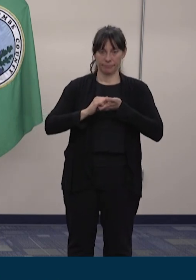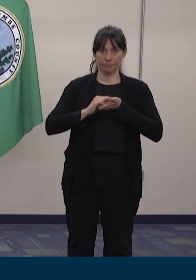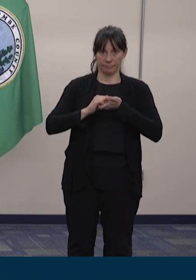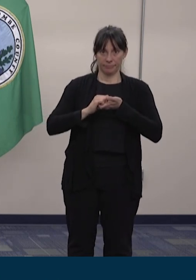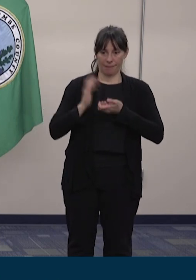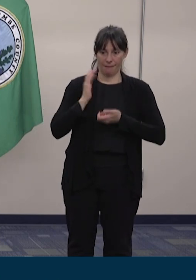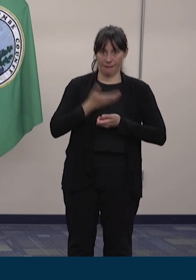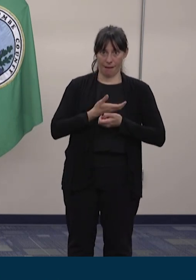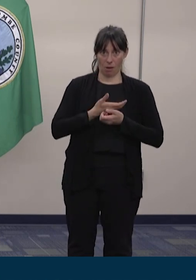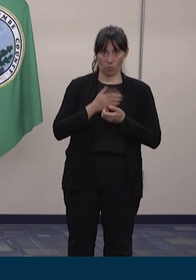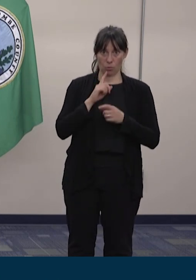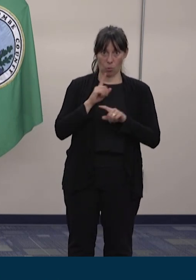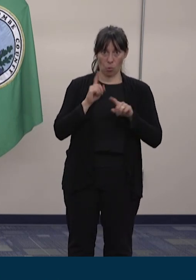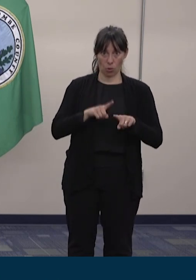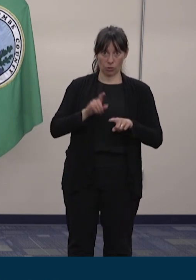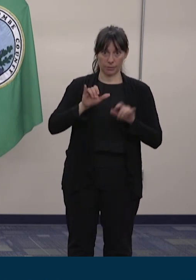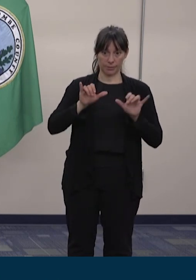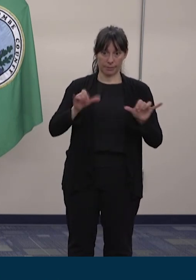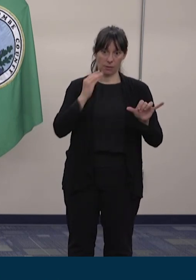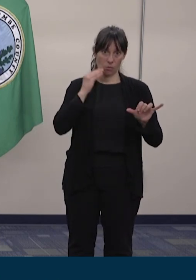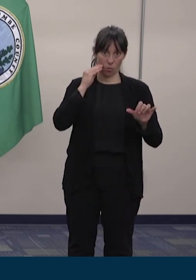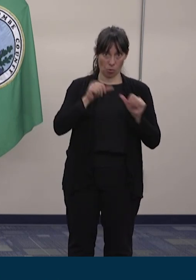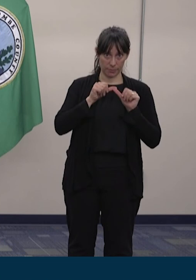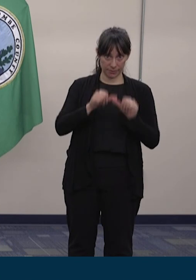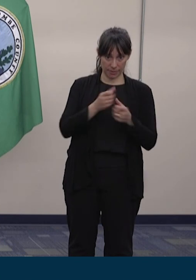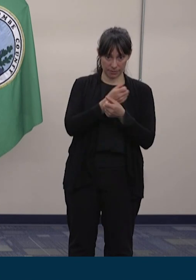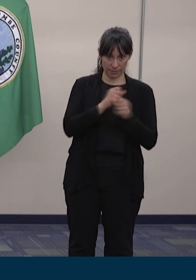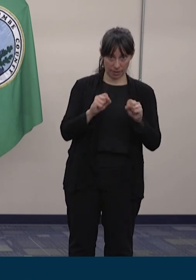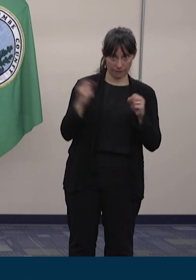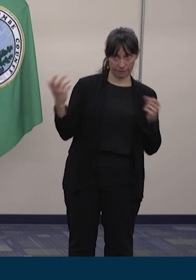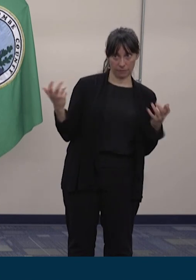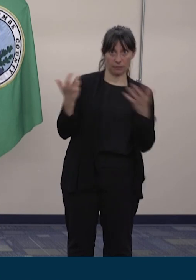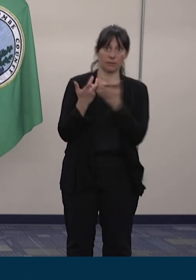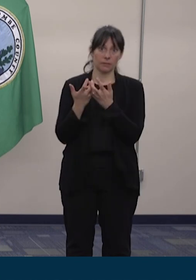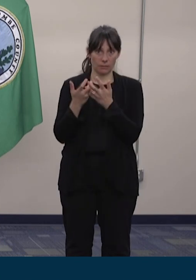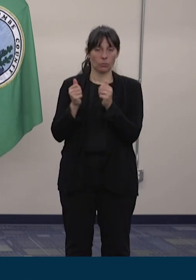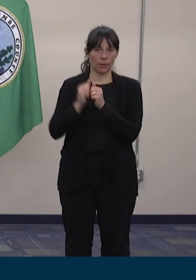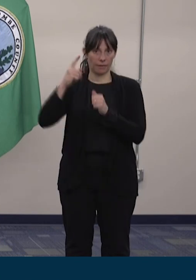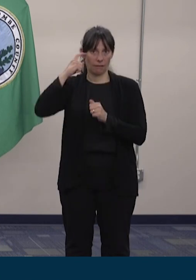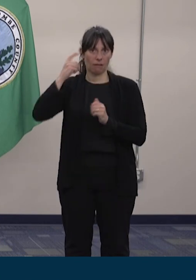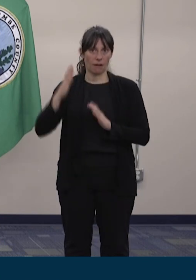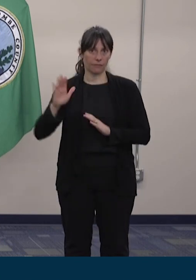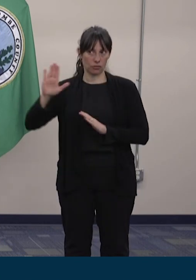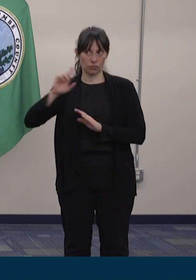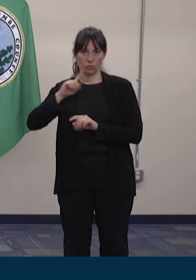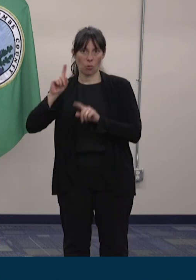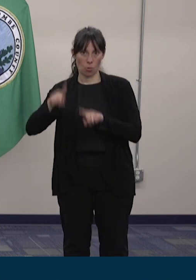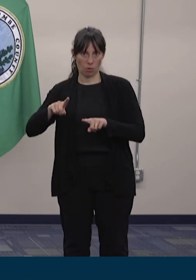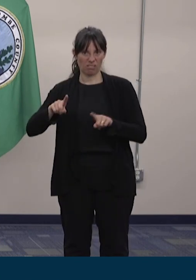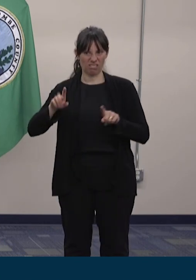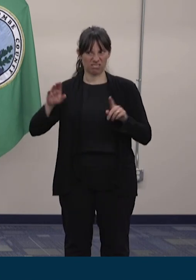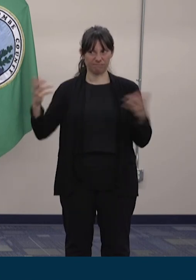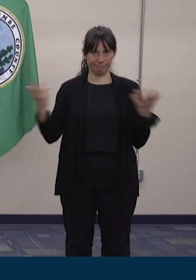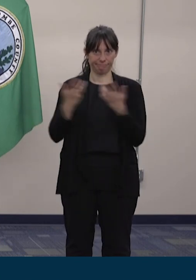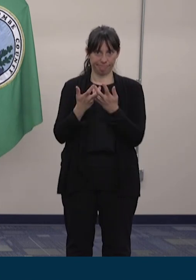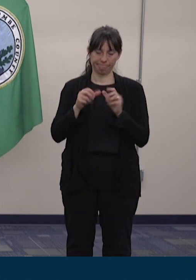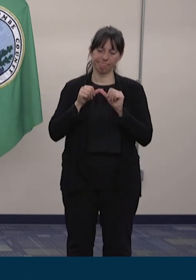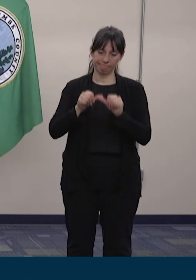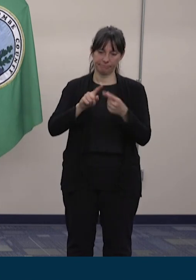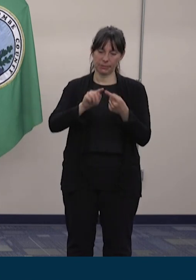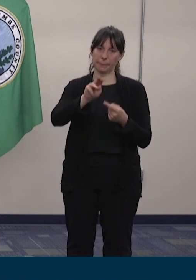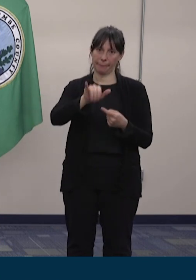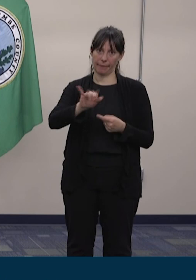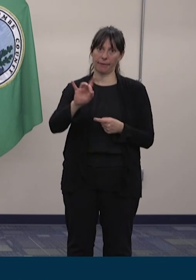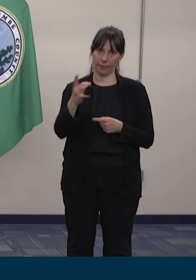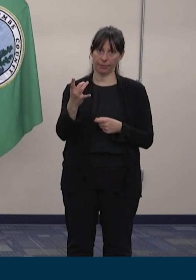with de Governor quedarse Cooper's a casa, quedarse a extension salvo, con la to May extensión que ha 8th. hecho el gobernador Cooper de I know mayo that so 8. many of us would Sé que like to muchos de return to a nosotras sense of